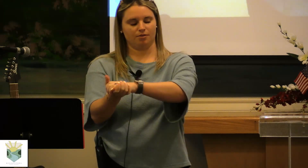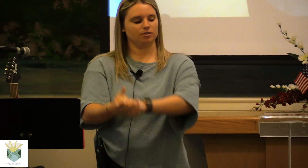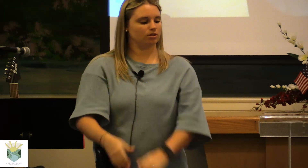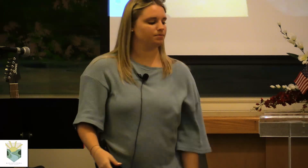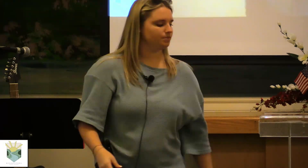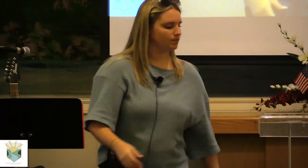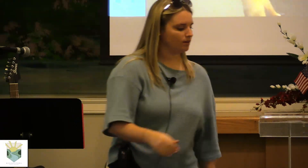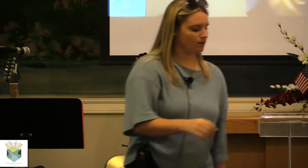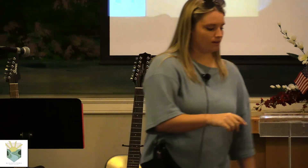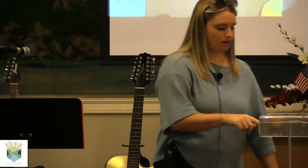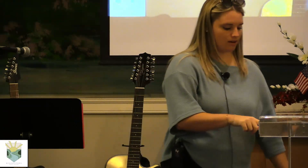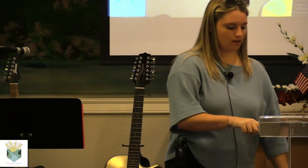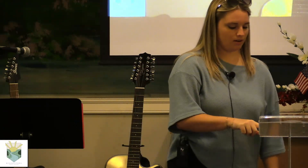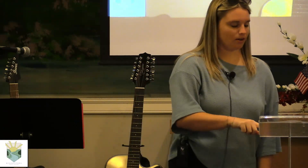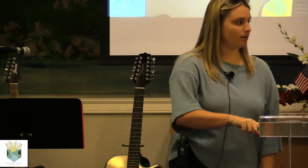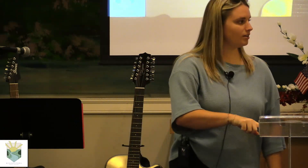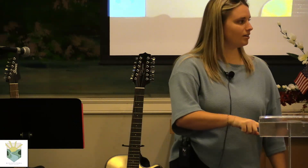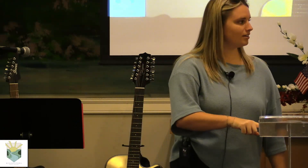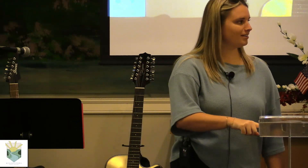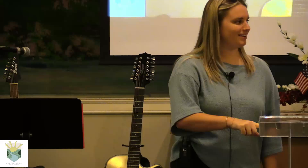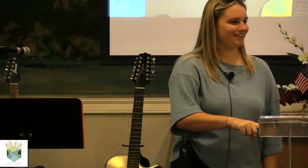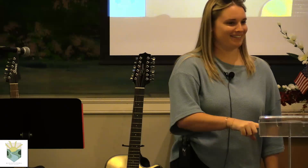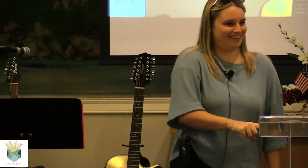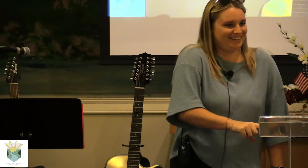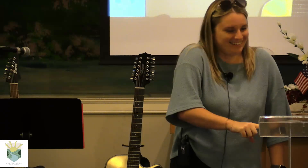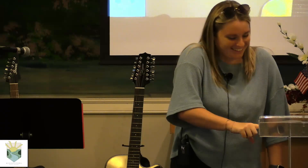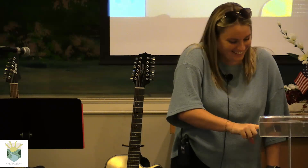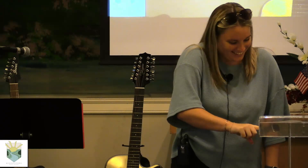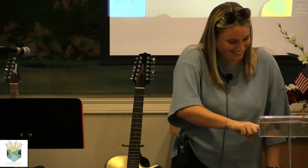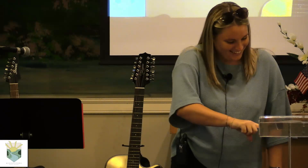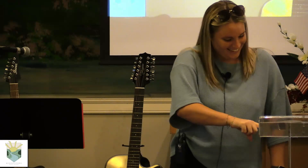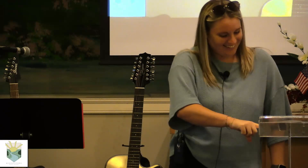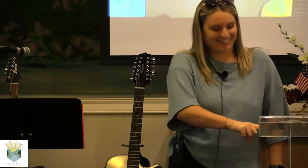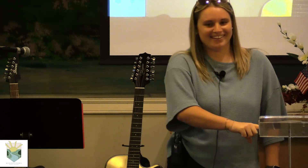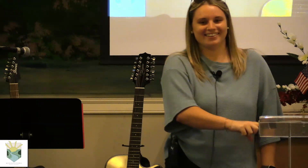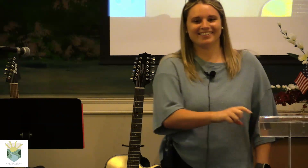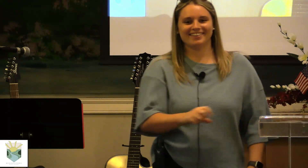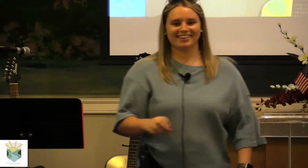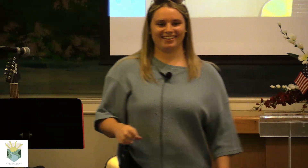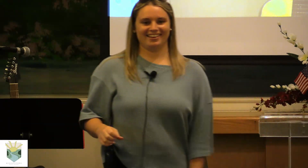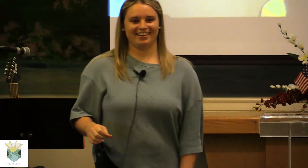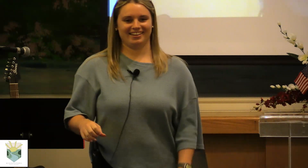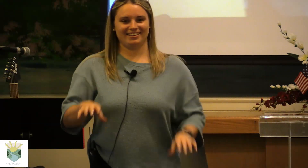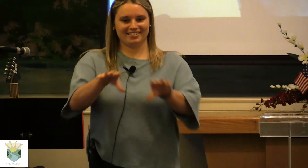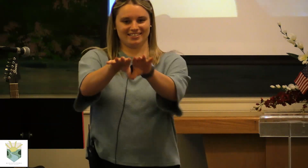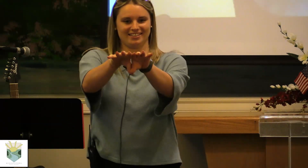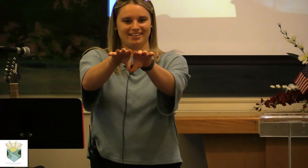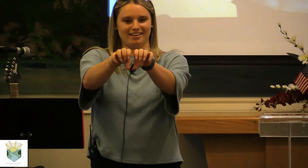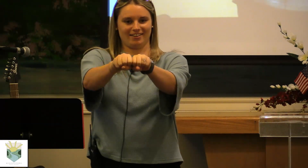each other. Hot dog. Oh, okay. Hot dog is hot